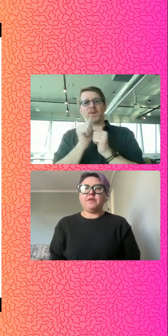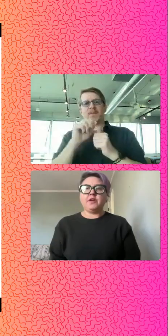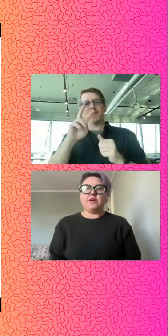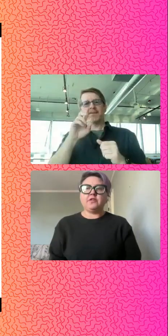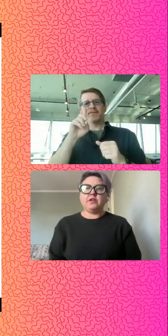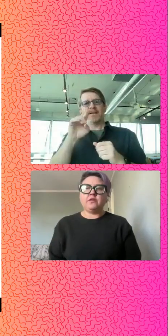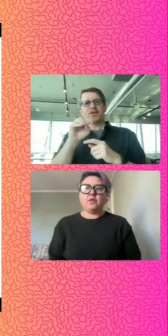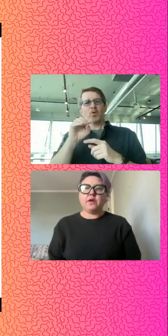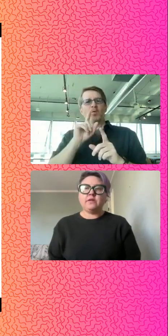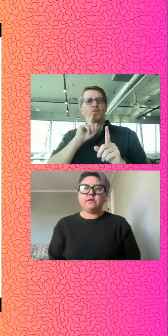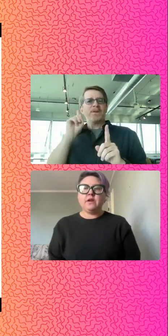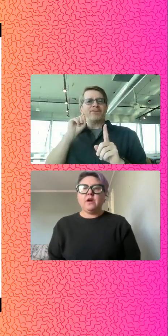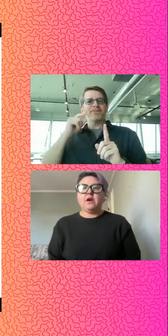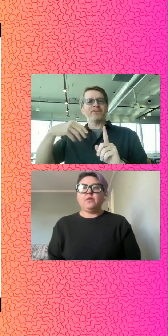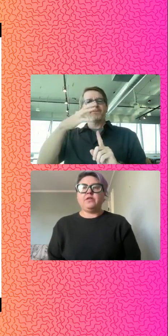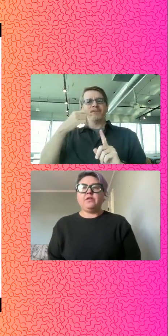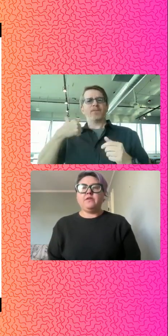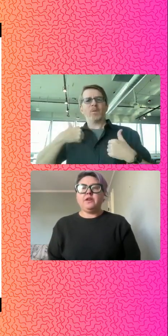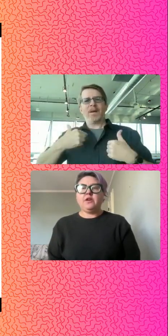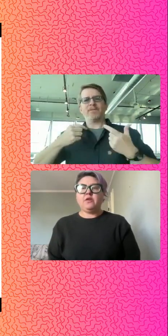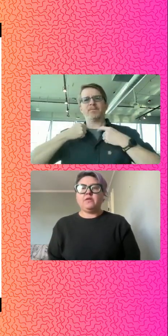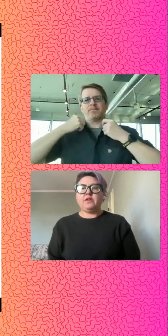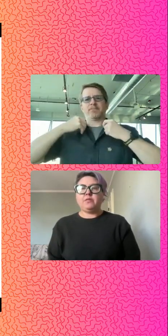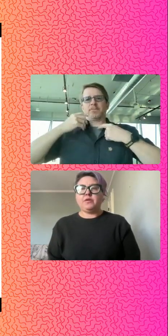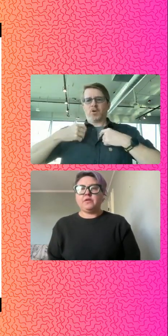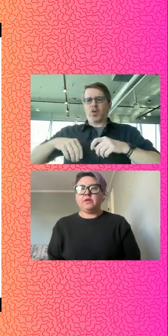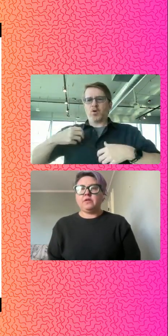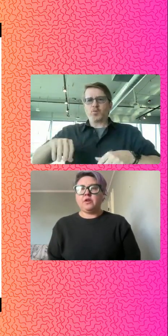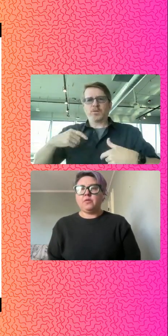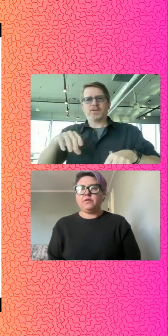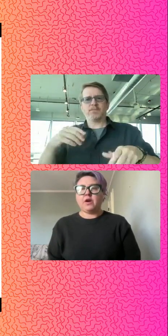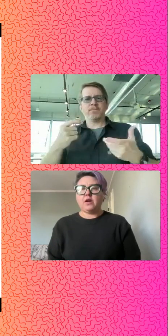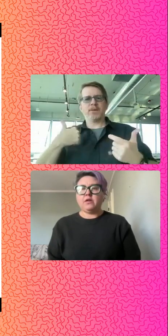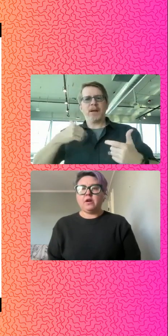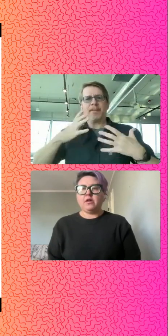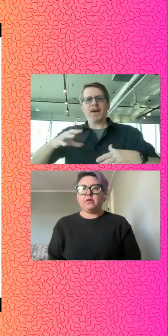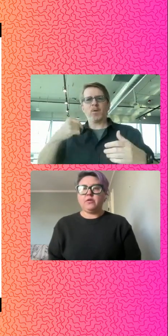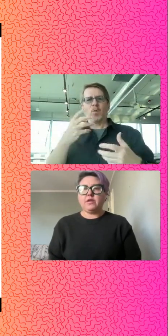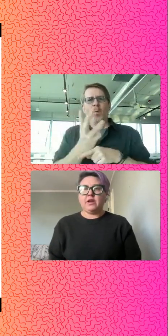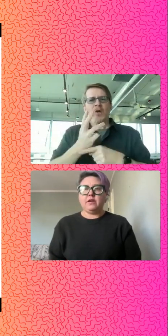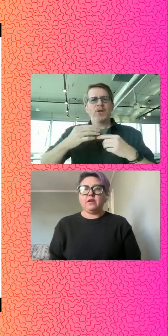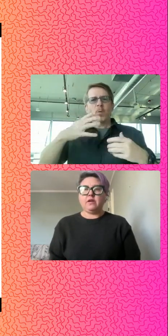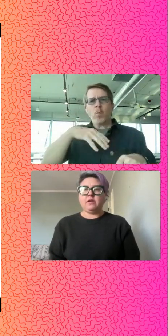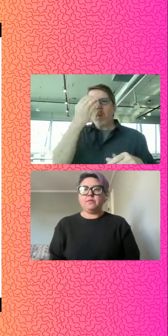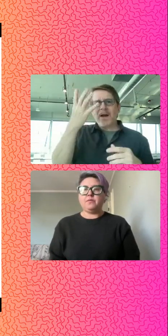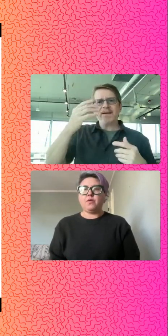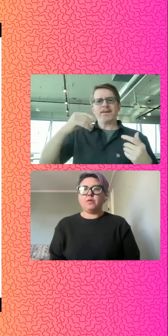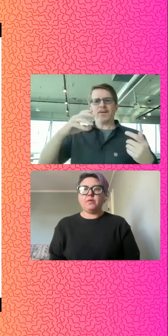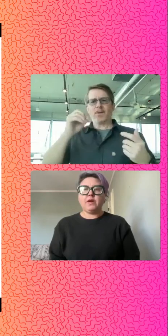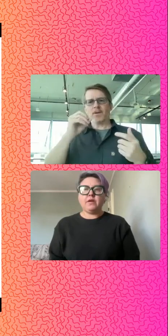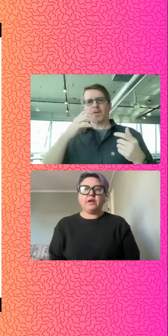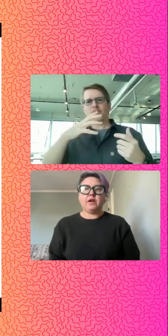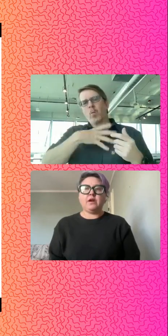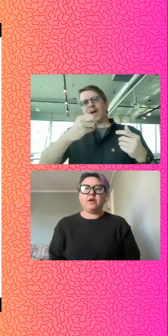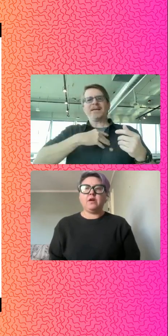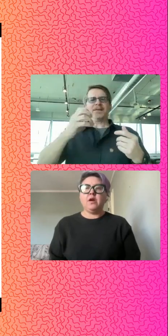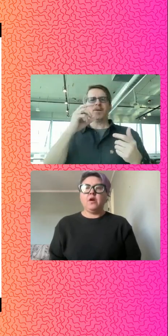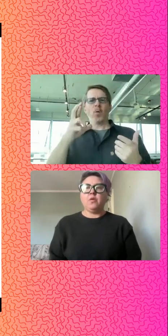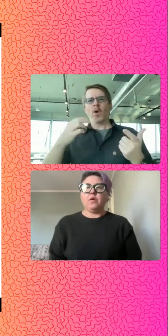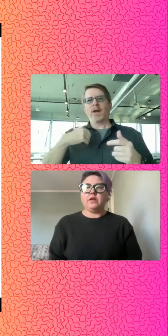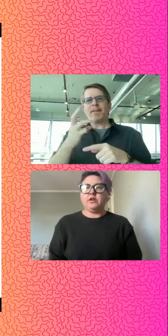or variation in the voice. With a video of a deaf person, we've got our clothing, what we're